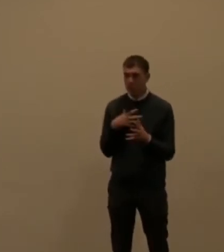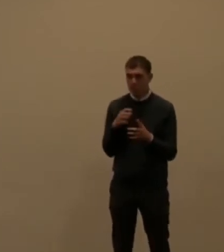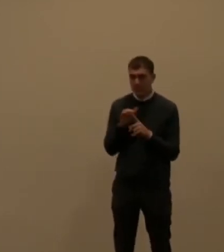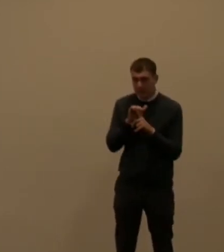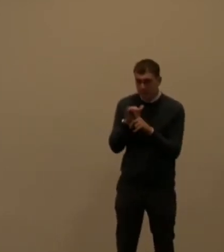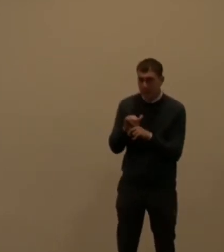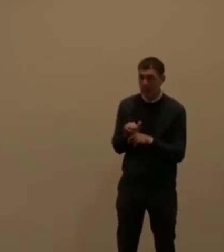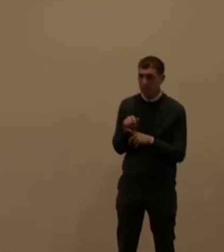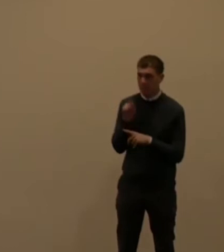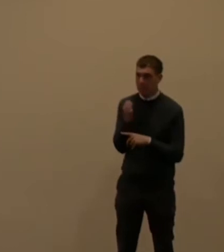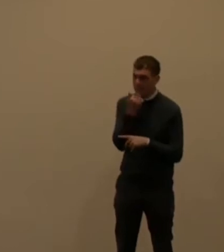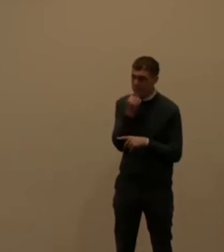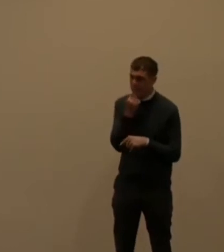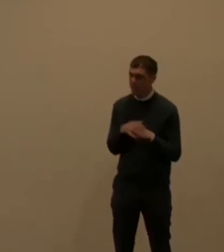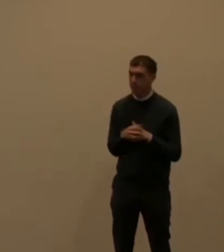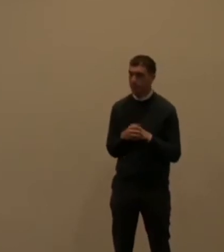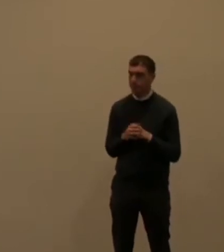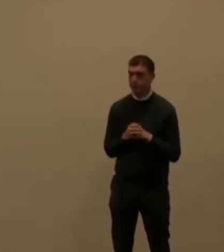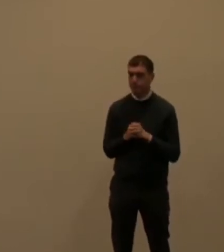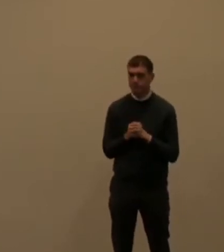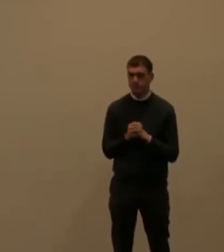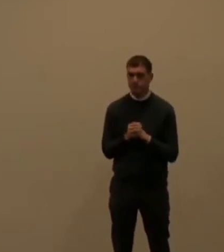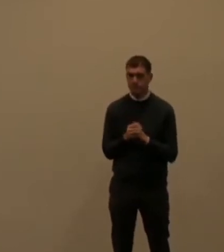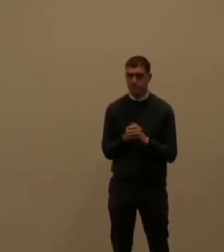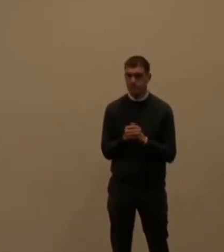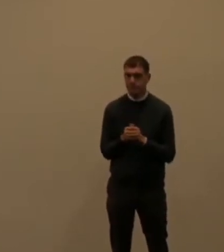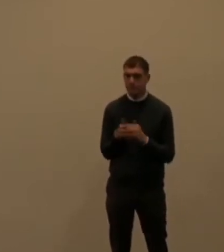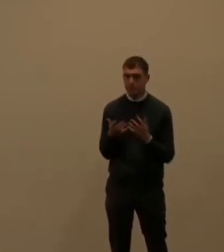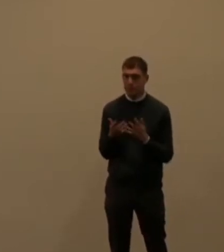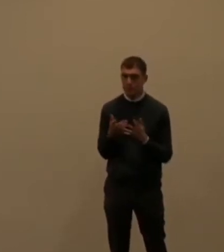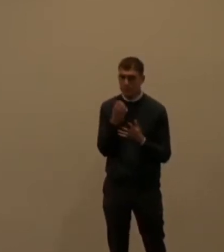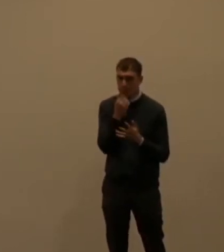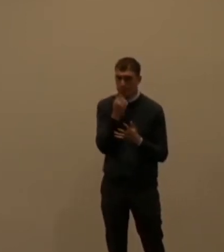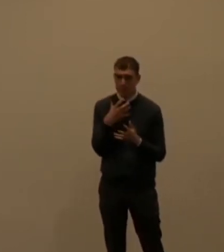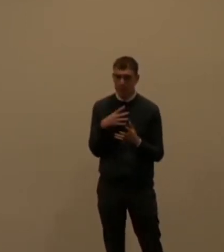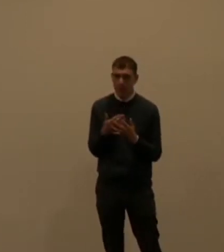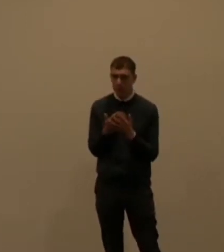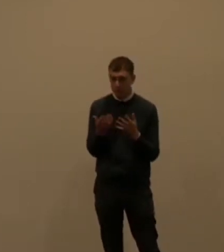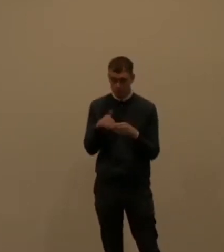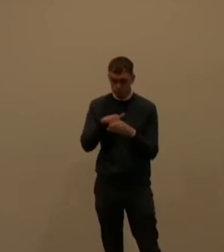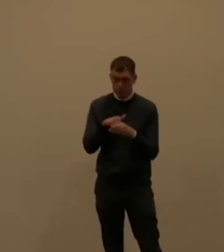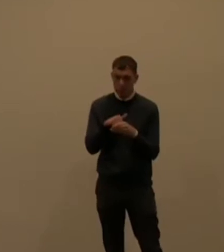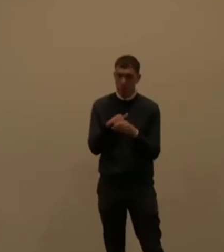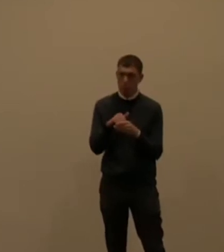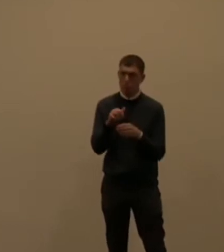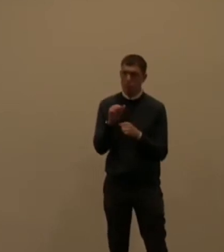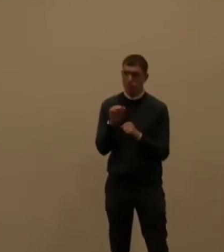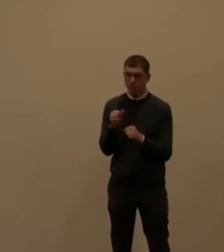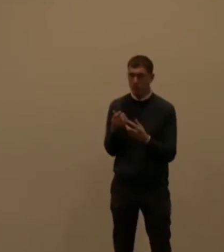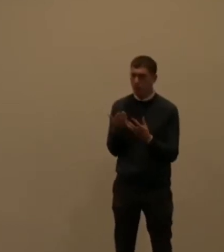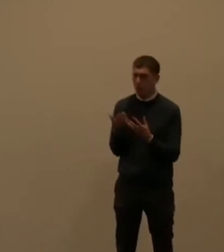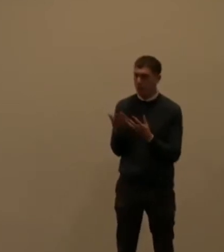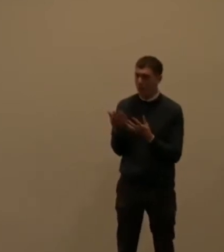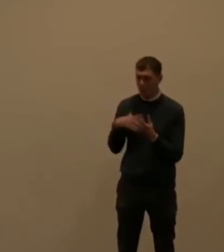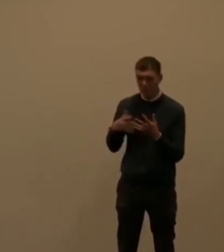up their data. Figuring out what kind of data is actually necessary in your system, what is worth taking along, how much